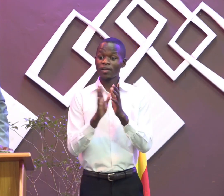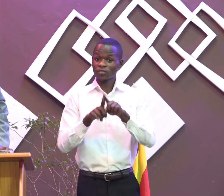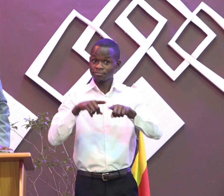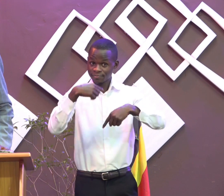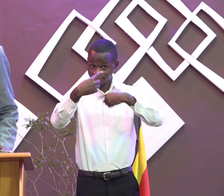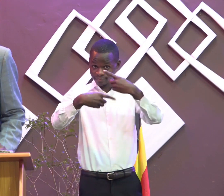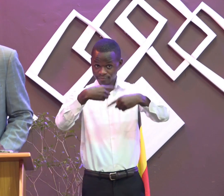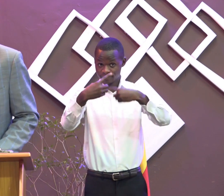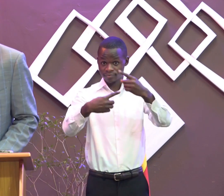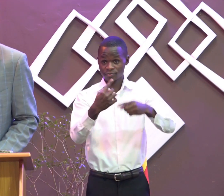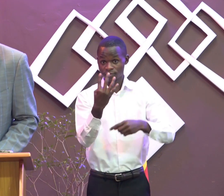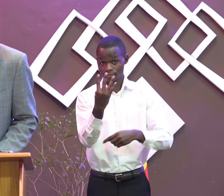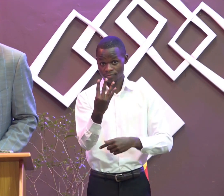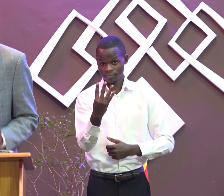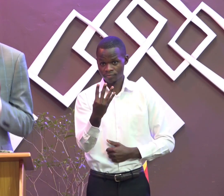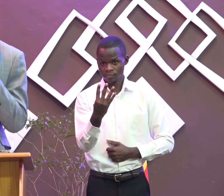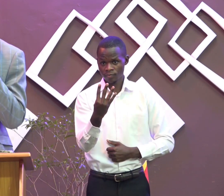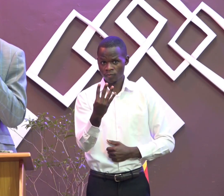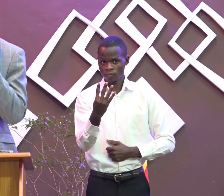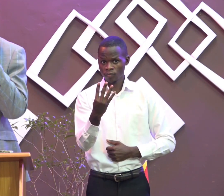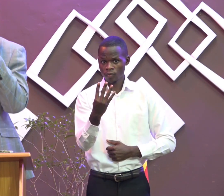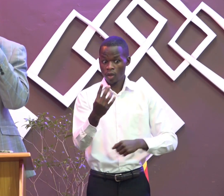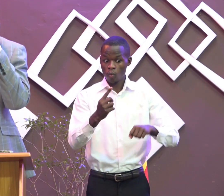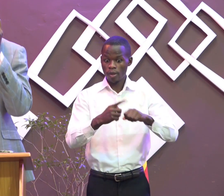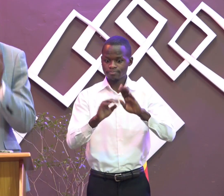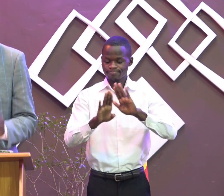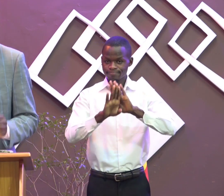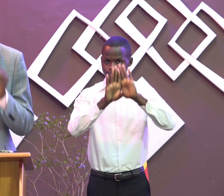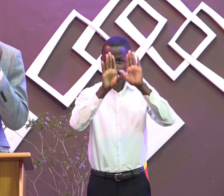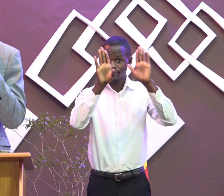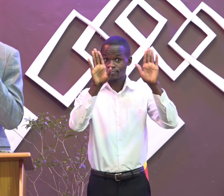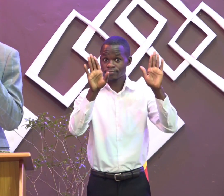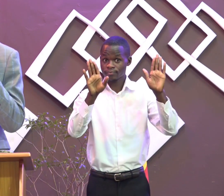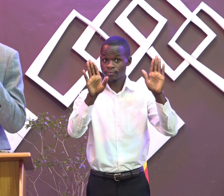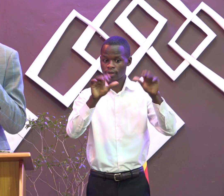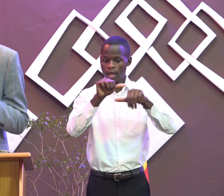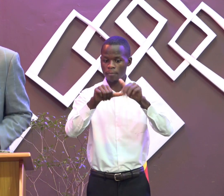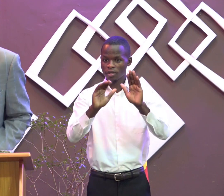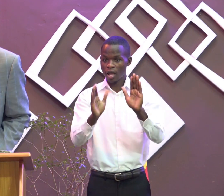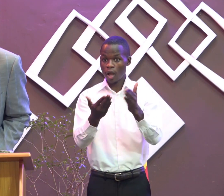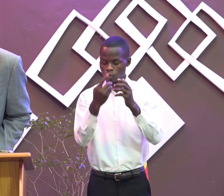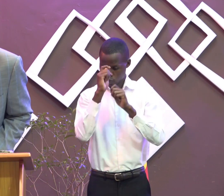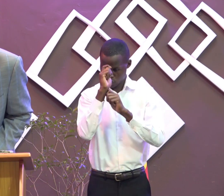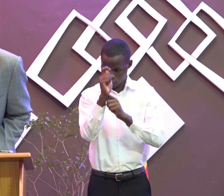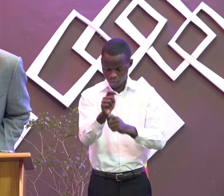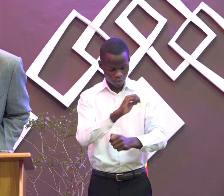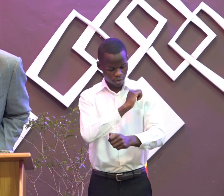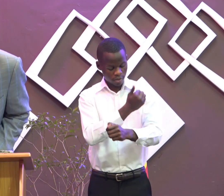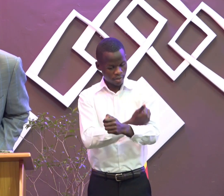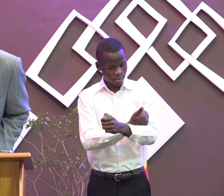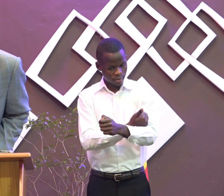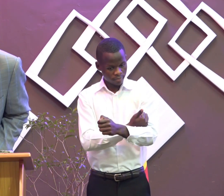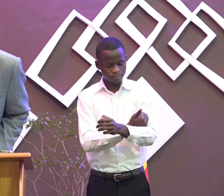olunyolo okuna. And listen. Nga batutereeza okugondera obukulembeze. As they put us right in obeying authority.